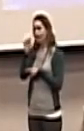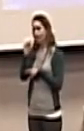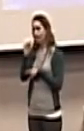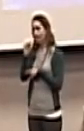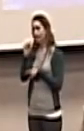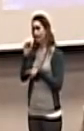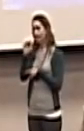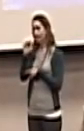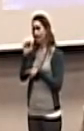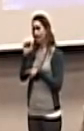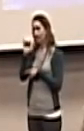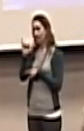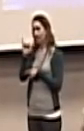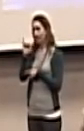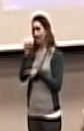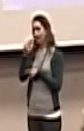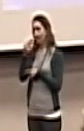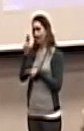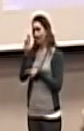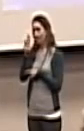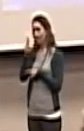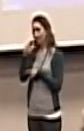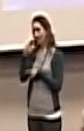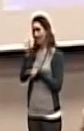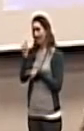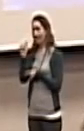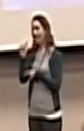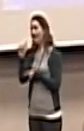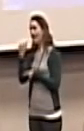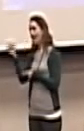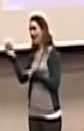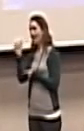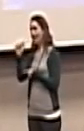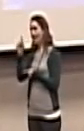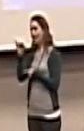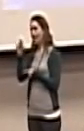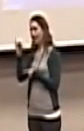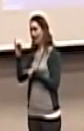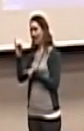and Adonai, we too would say, Here am I, send me.